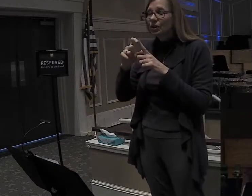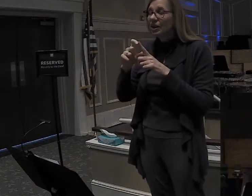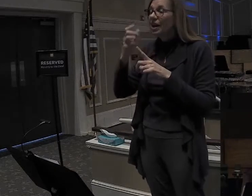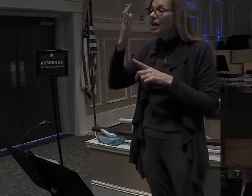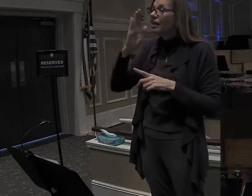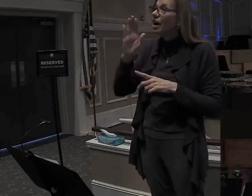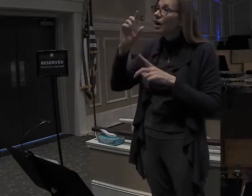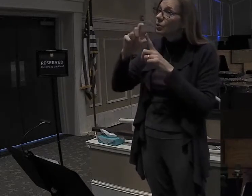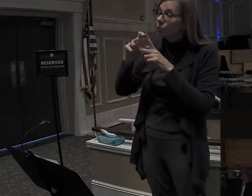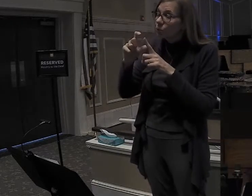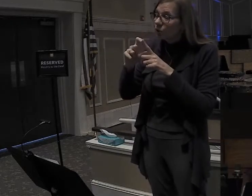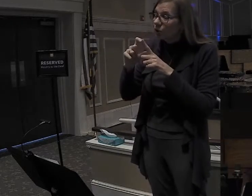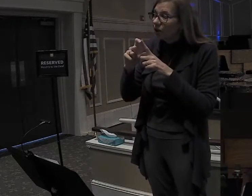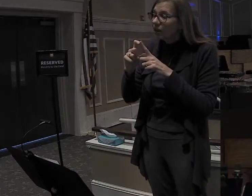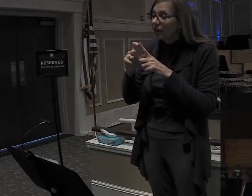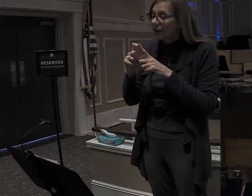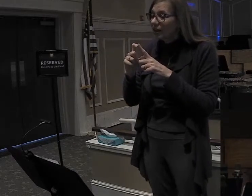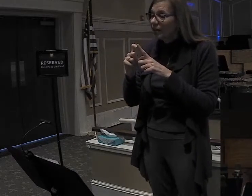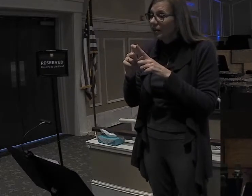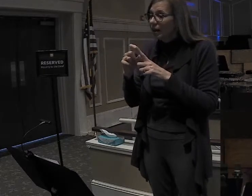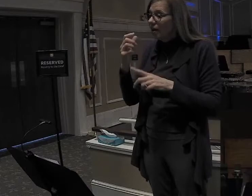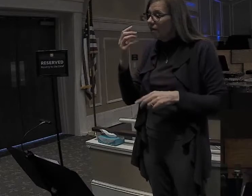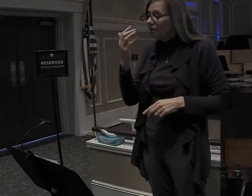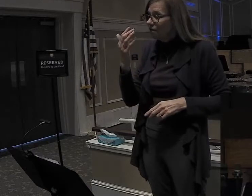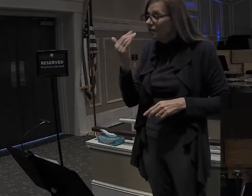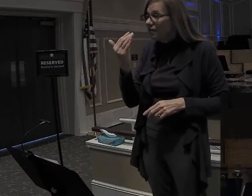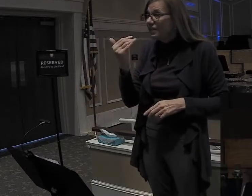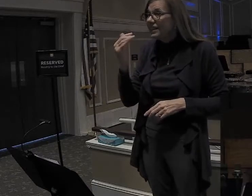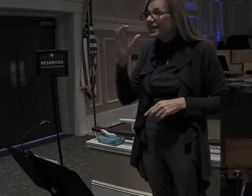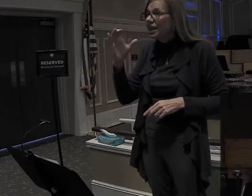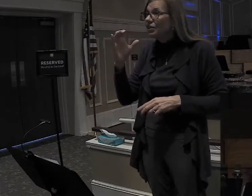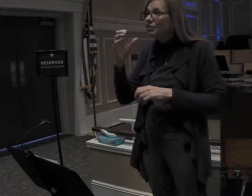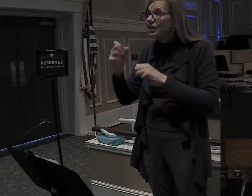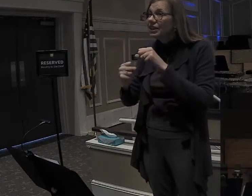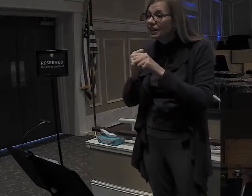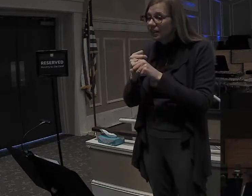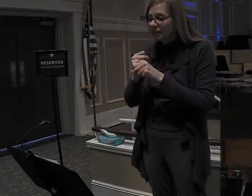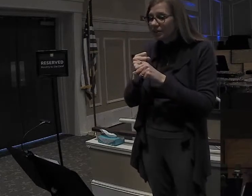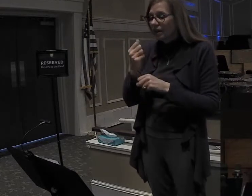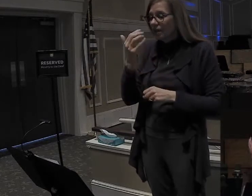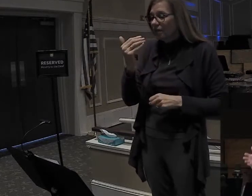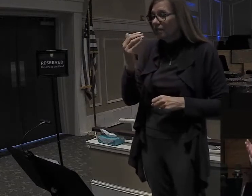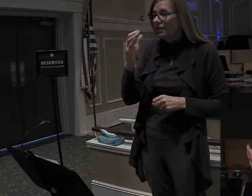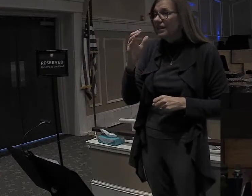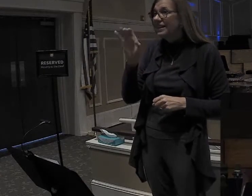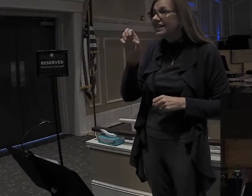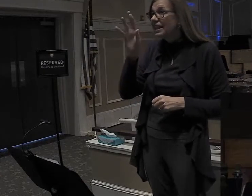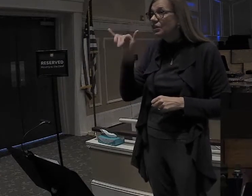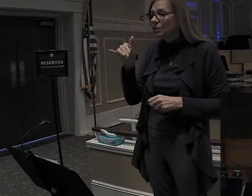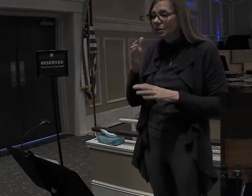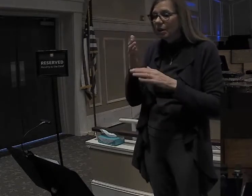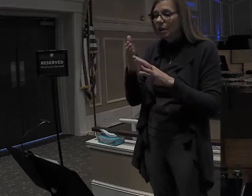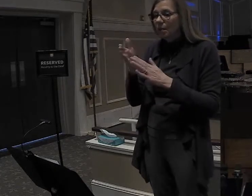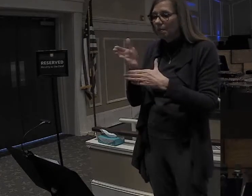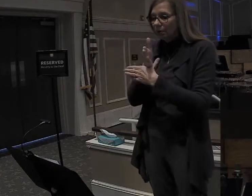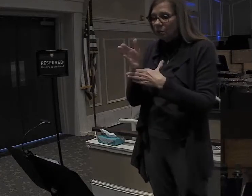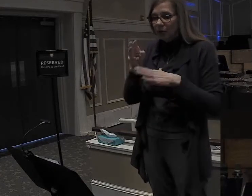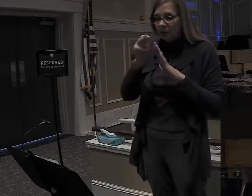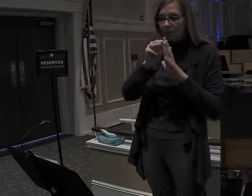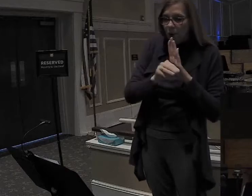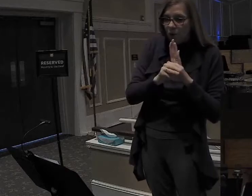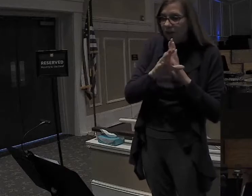God spans 1,500 years, 15 centuries between Moses and the Gospel of John,